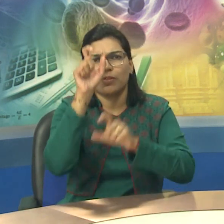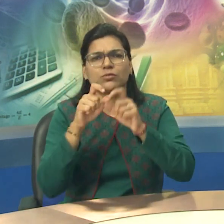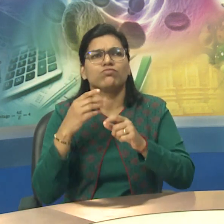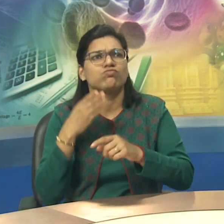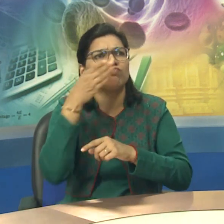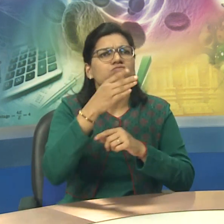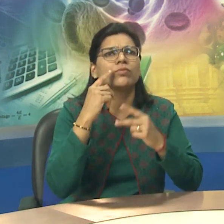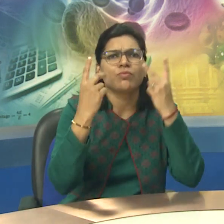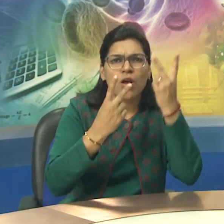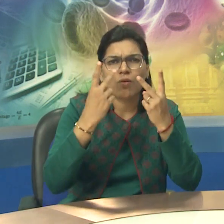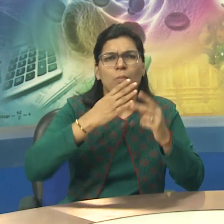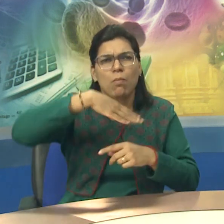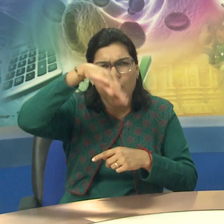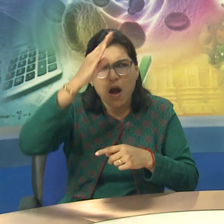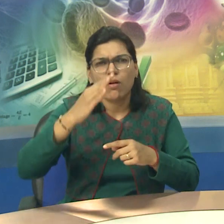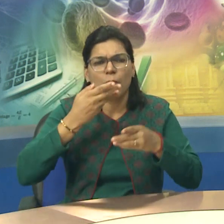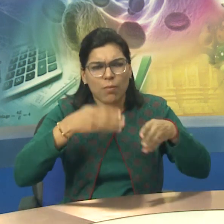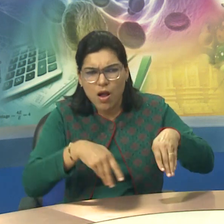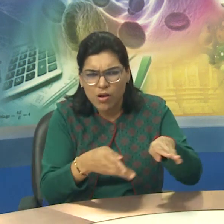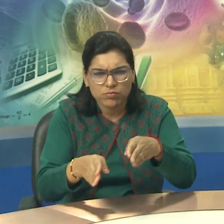Explore means visit.